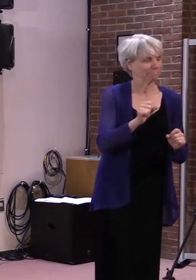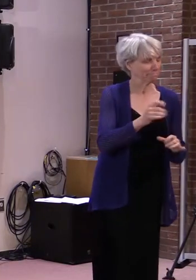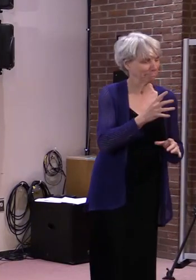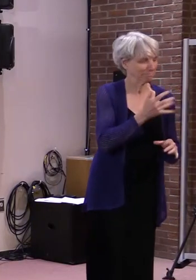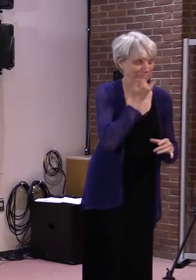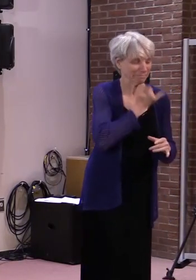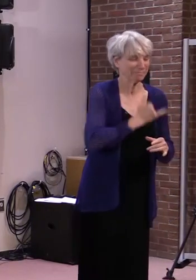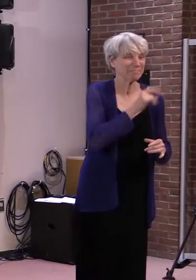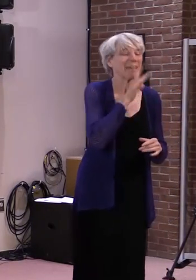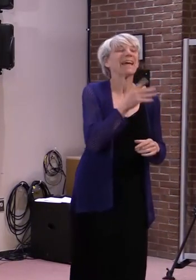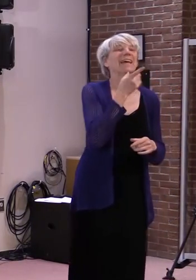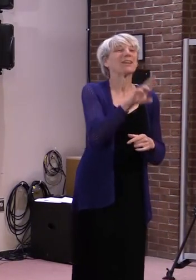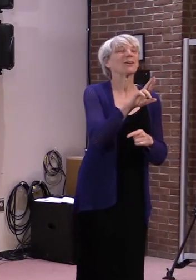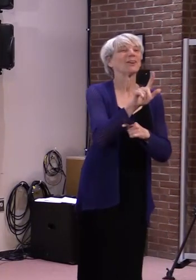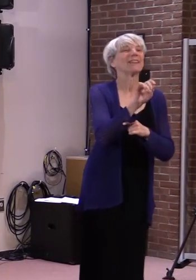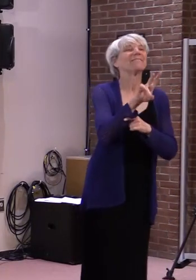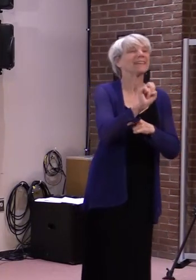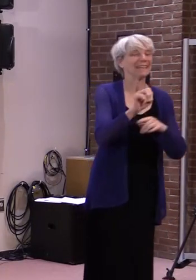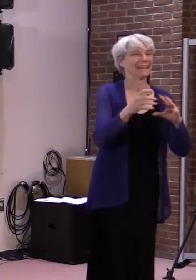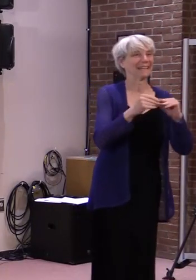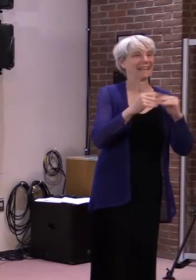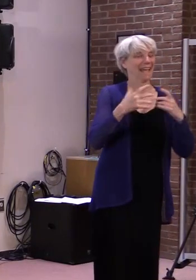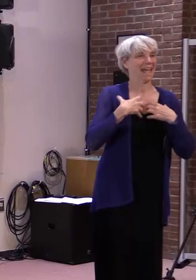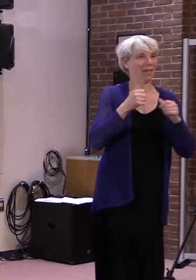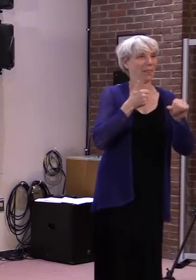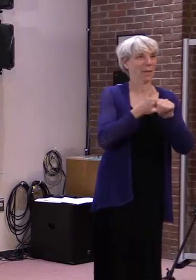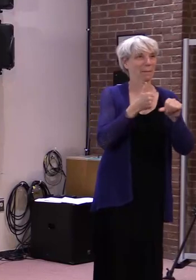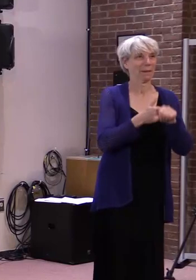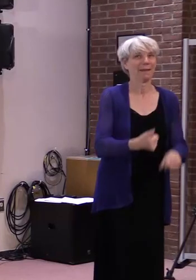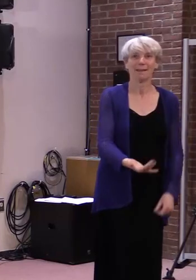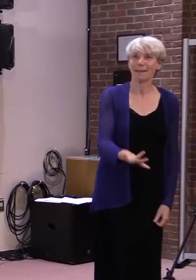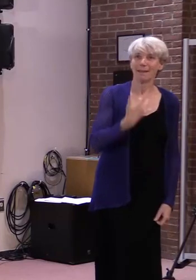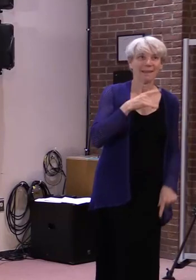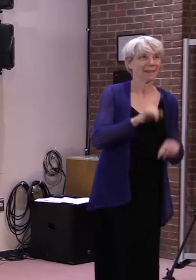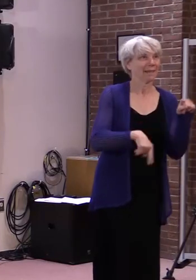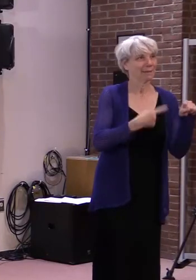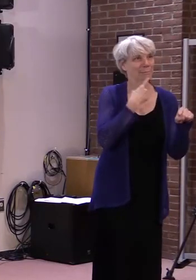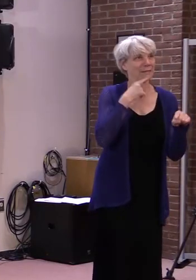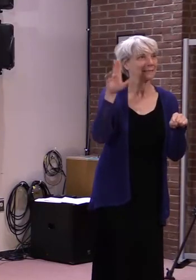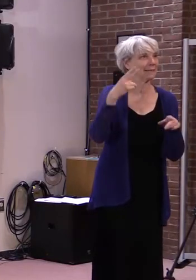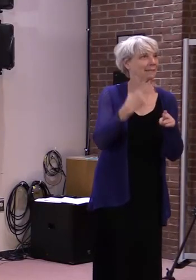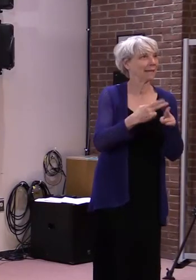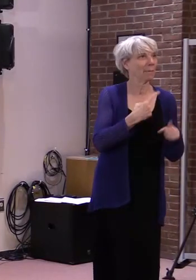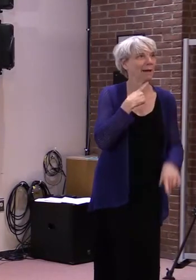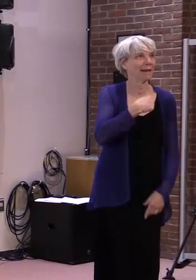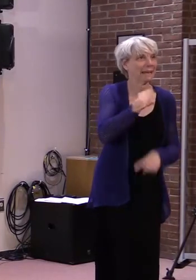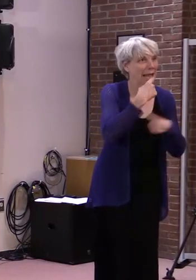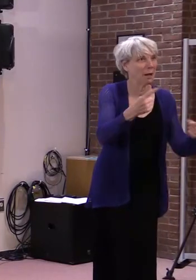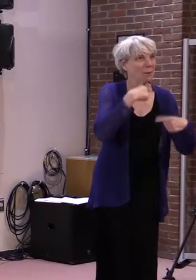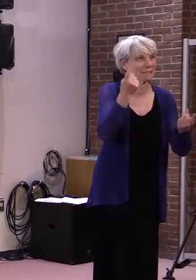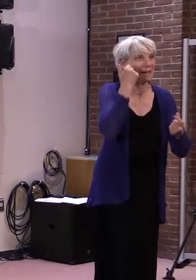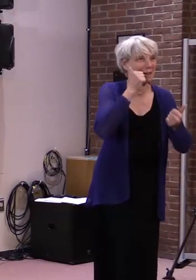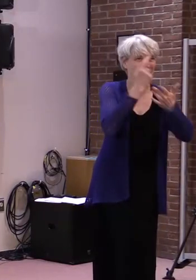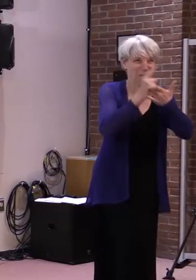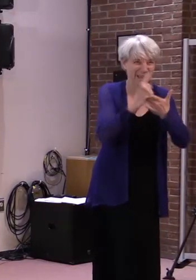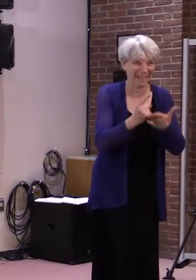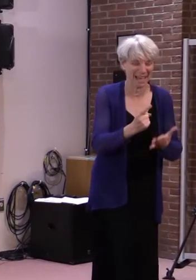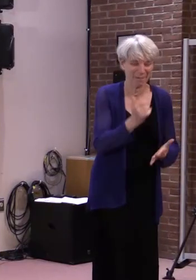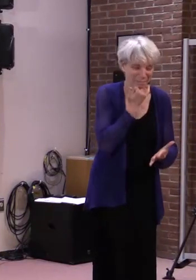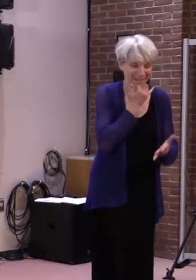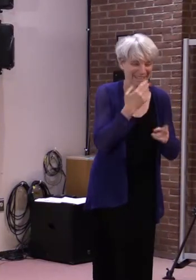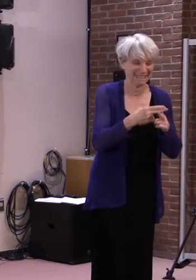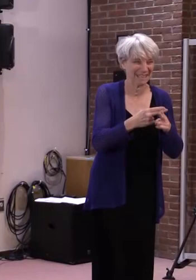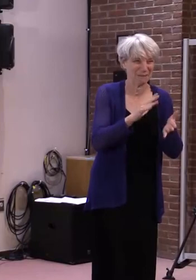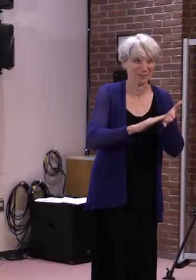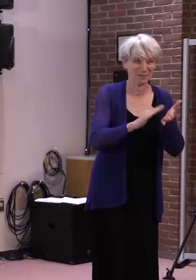I'll now turn it over to Dr. Levine for a health update. Like, I haven't said Dr. Levine that many times in the last year and a half.